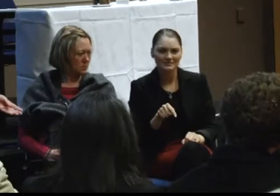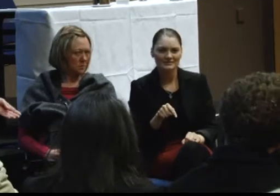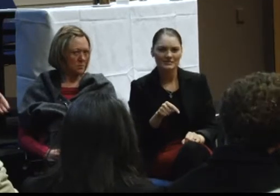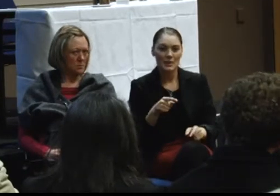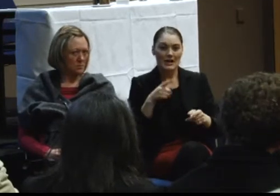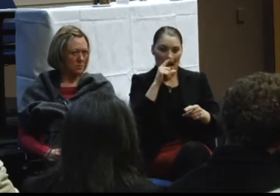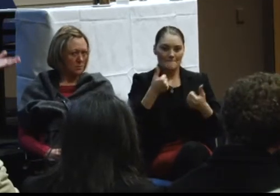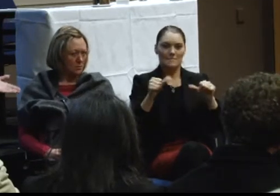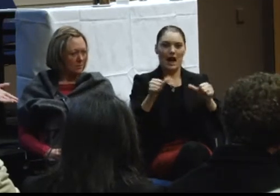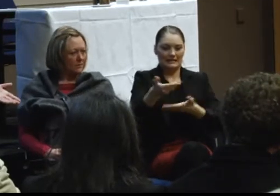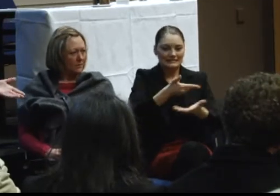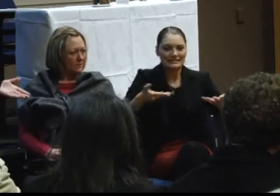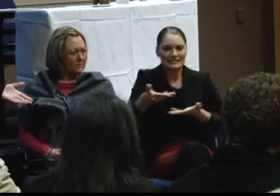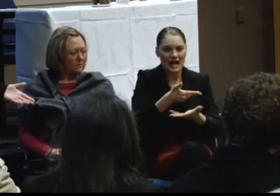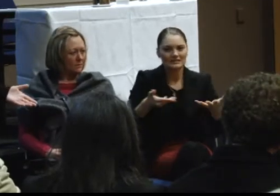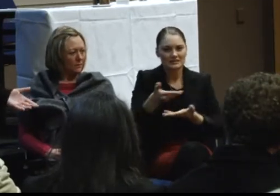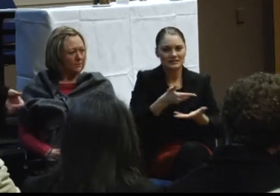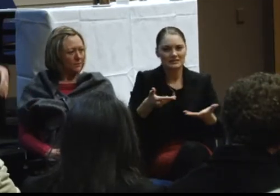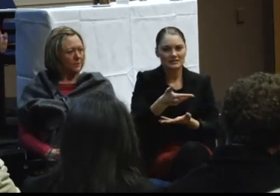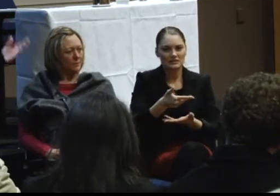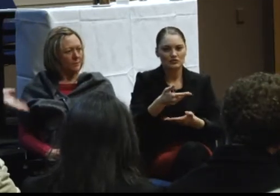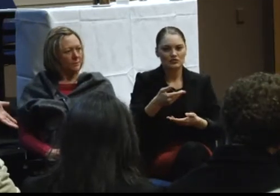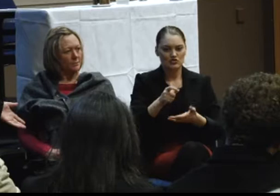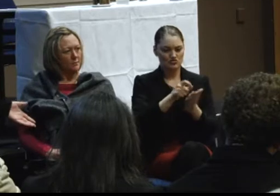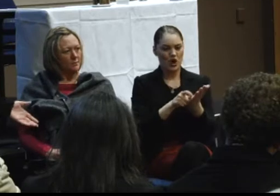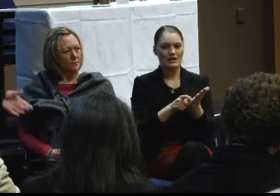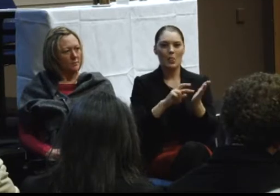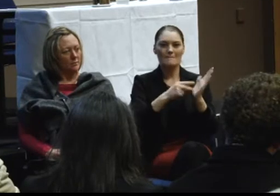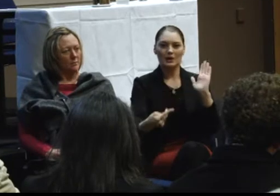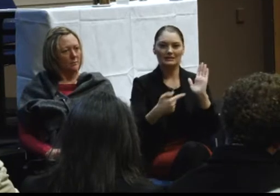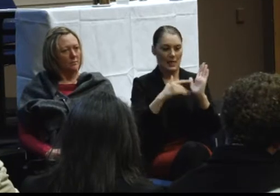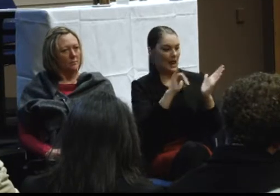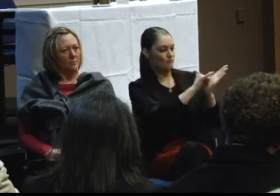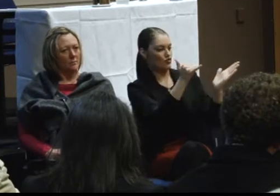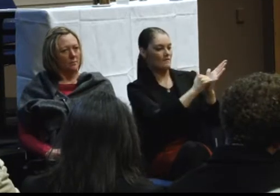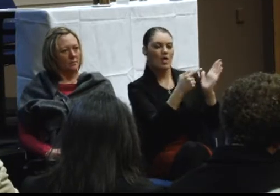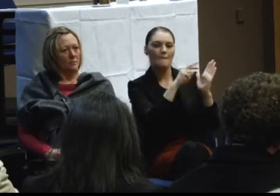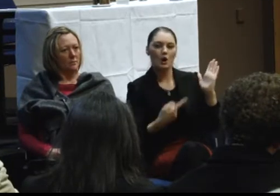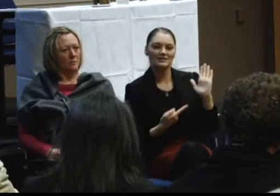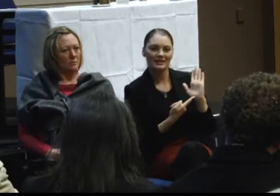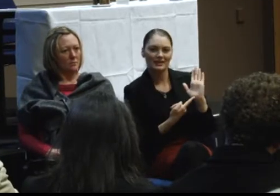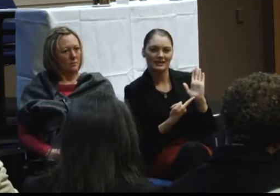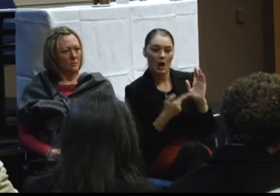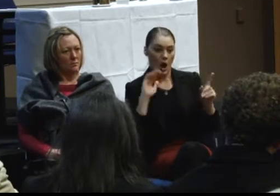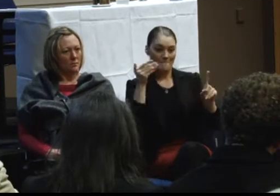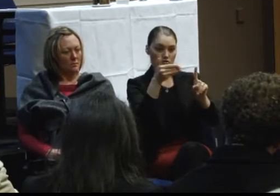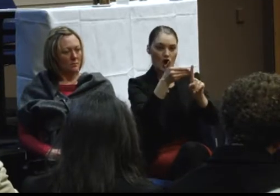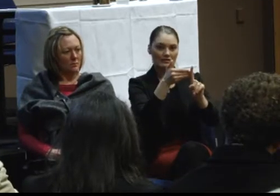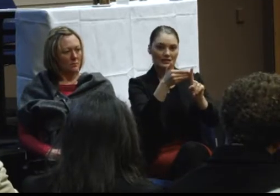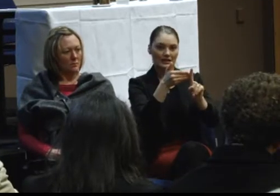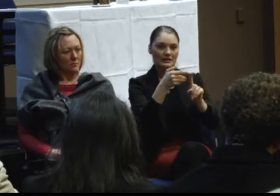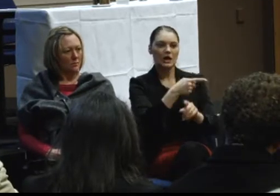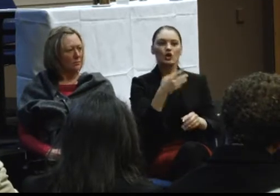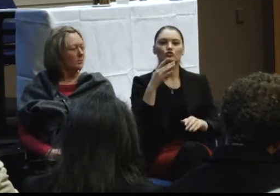the discussion, to then write a policy which then gets approved when the priority is whether or not the kids are wearing sun hats